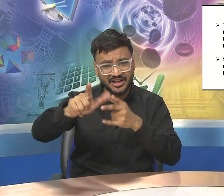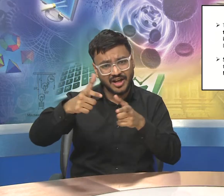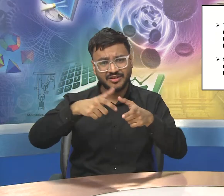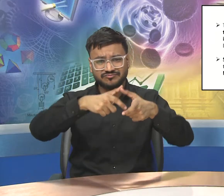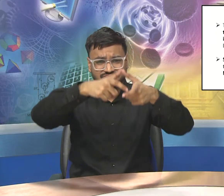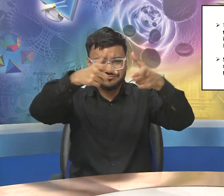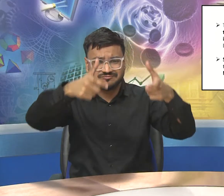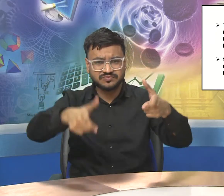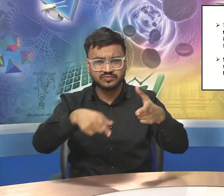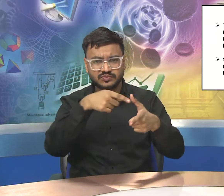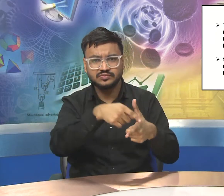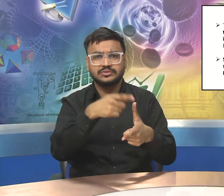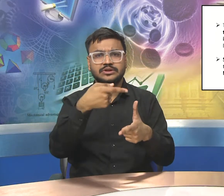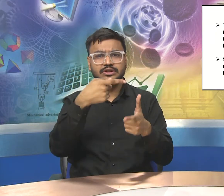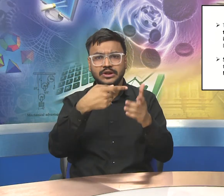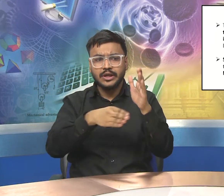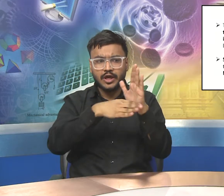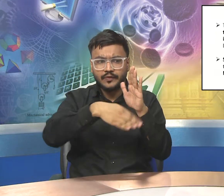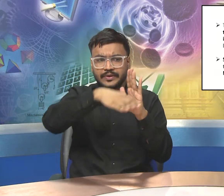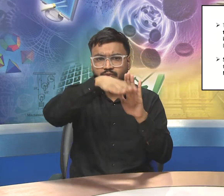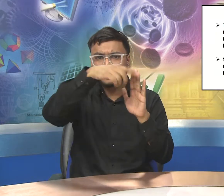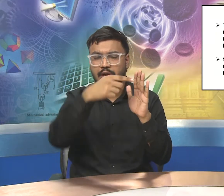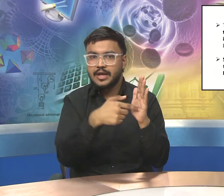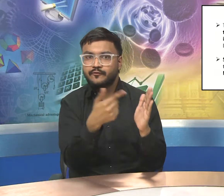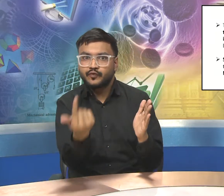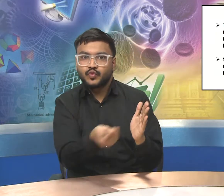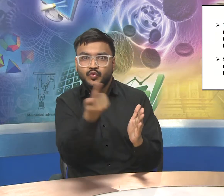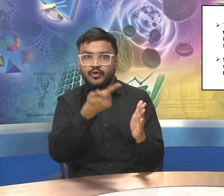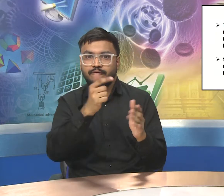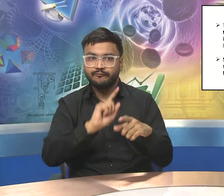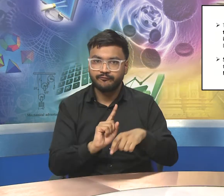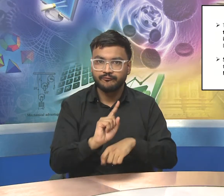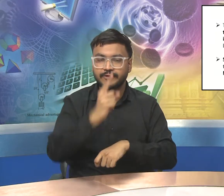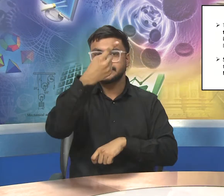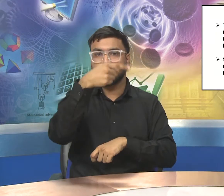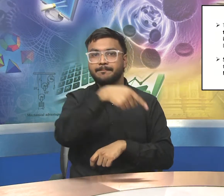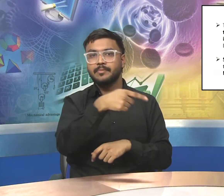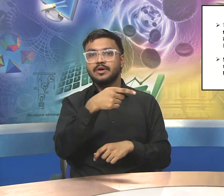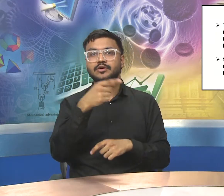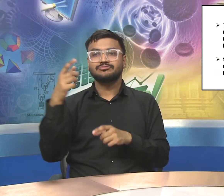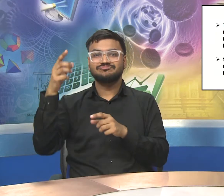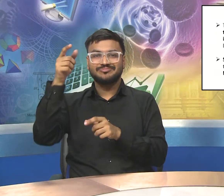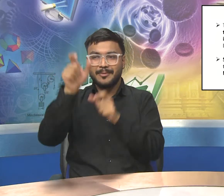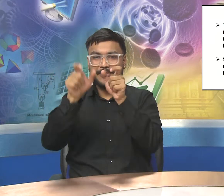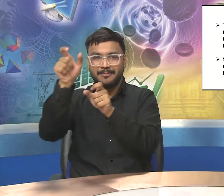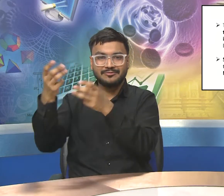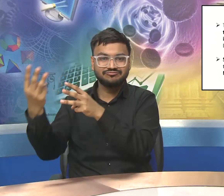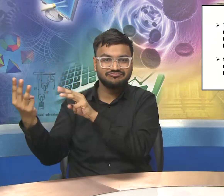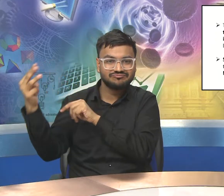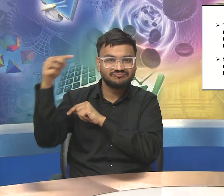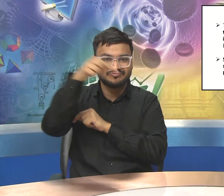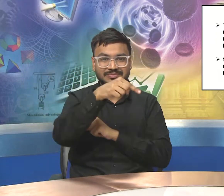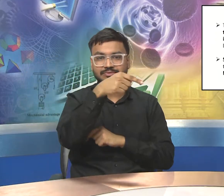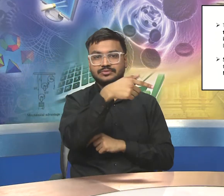The cell provided 3 levels of formal ISL training for deaf teachers and